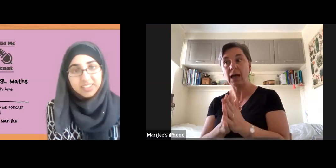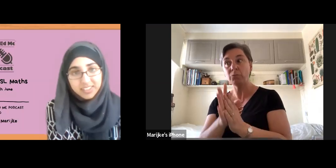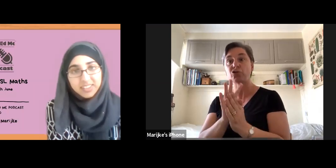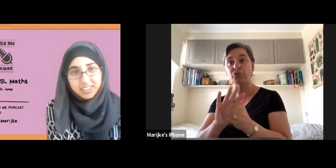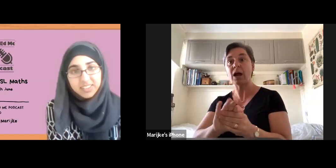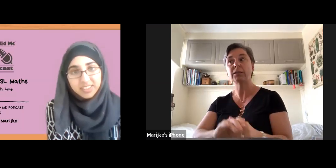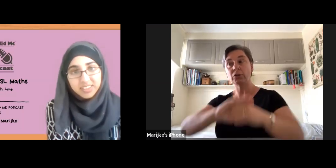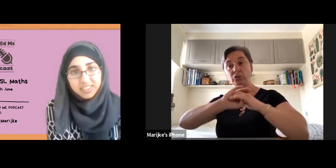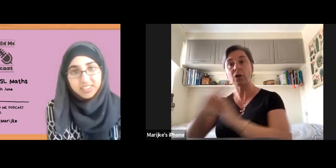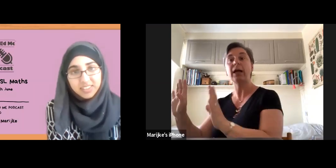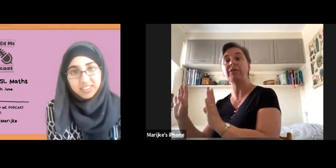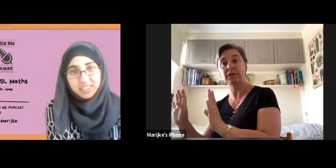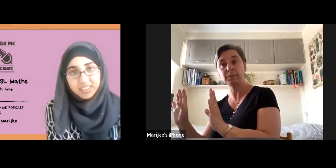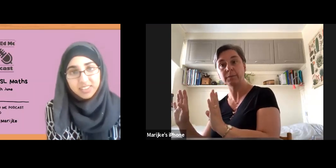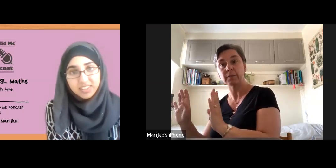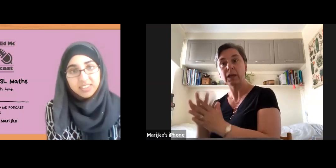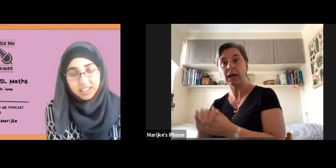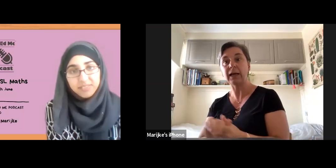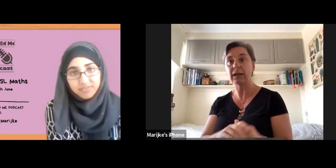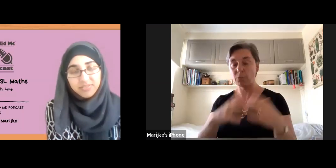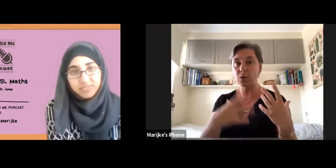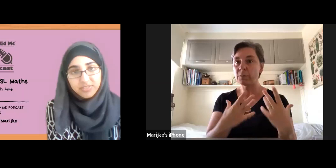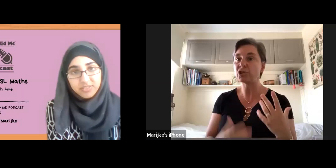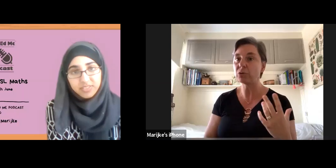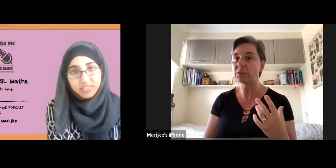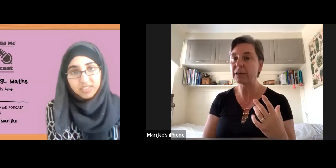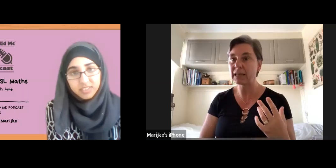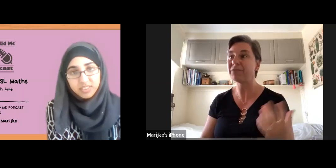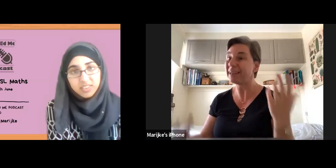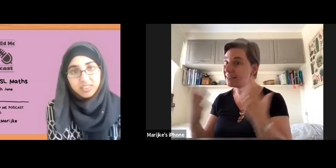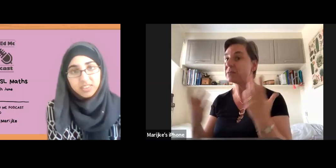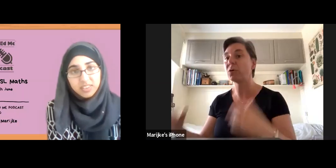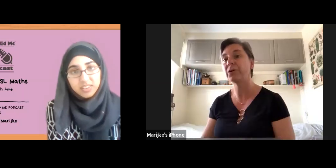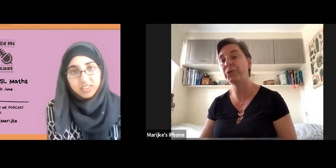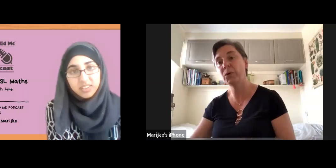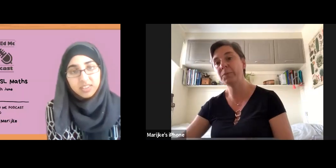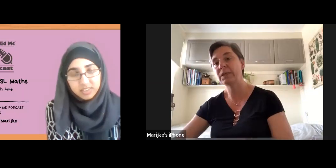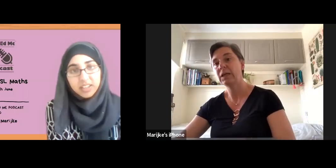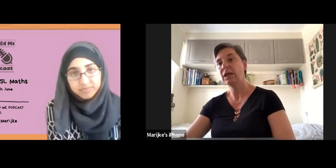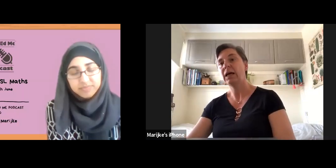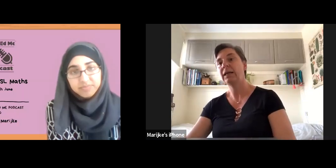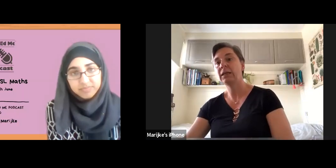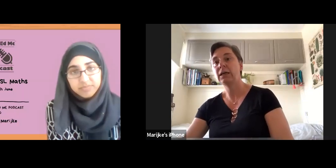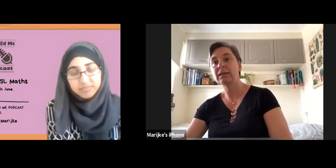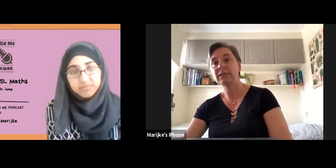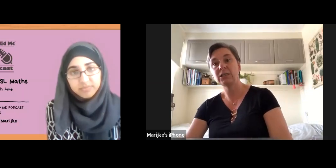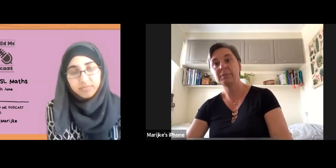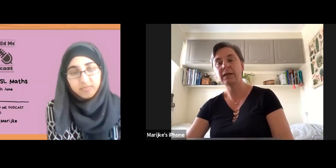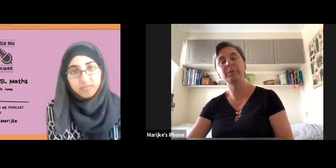much rather not have them and work with the children myself in smaller groups and teach them. But anyway,